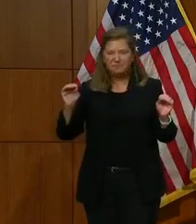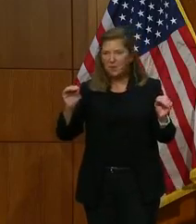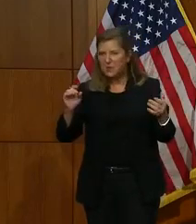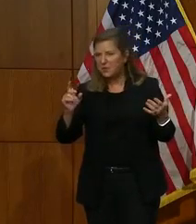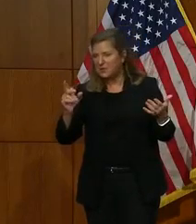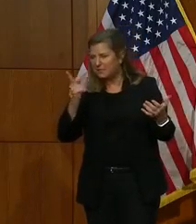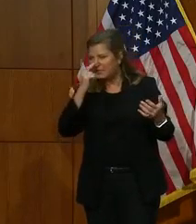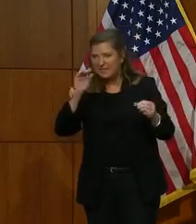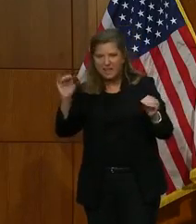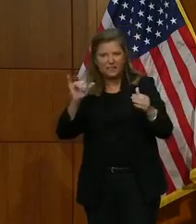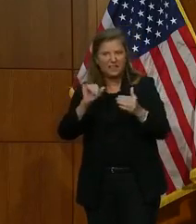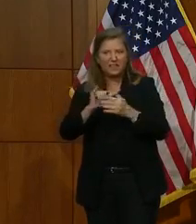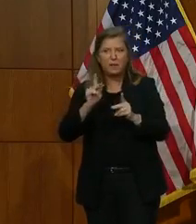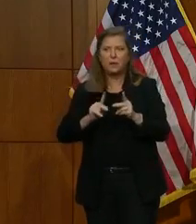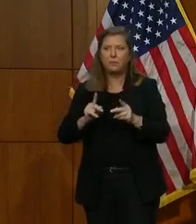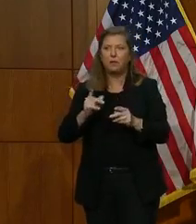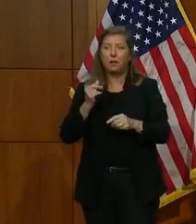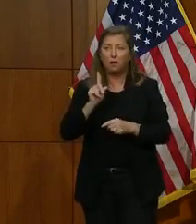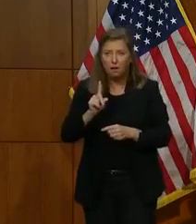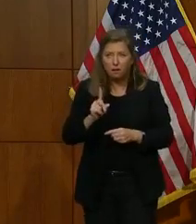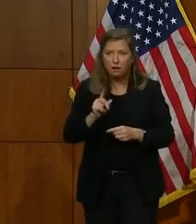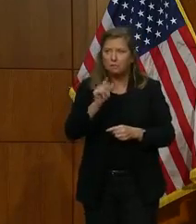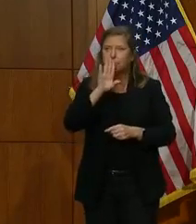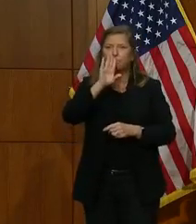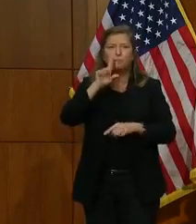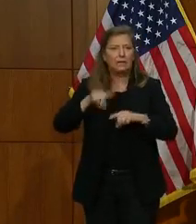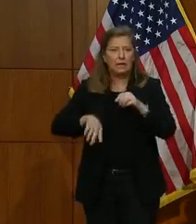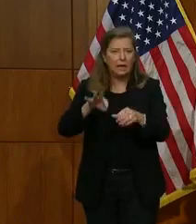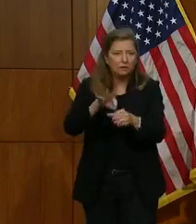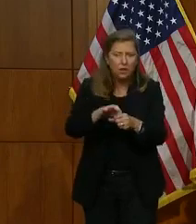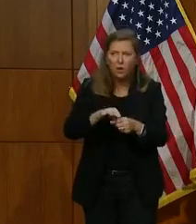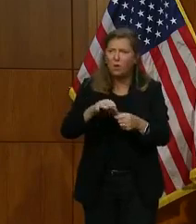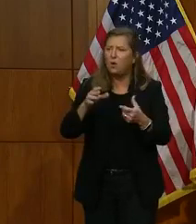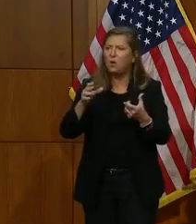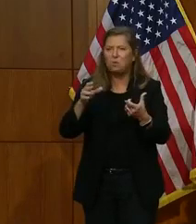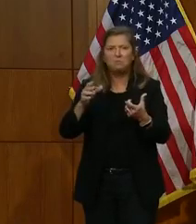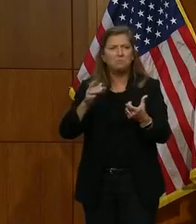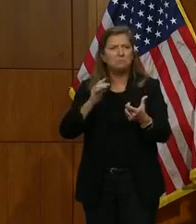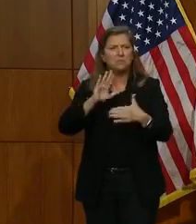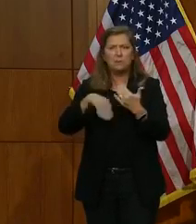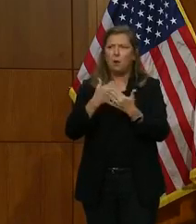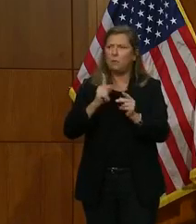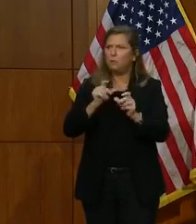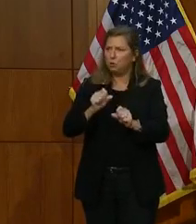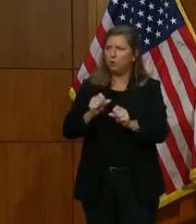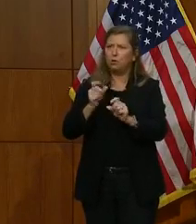indication that voters were turned away or that there was any inability for them to cast their ballot.